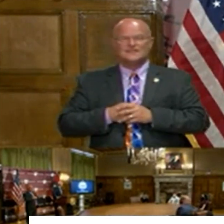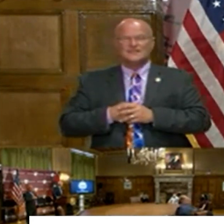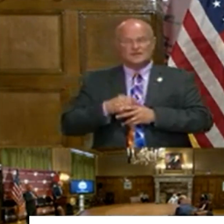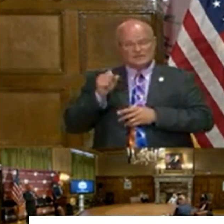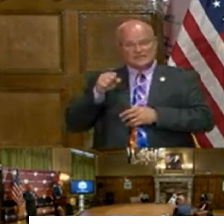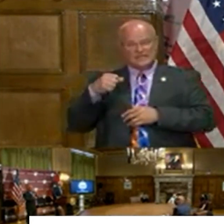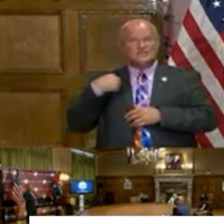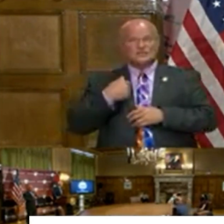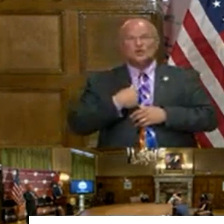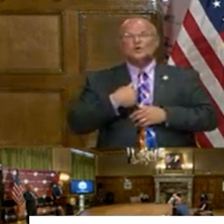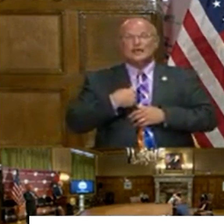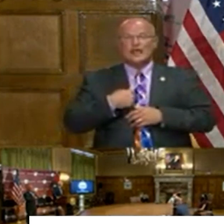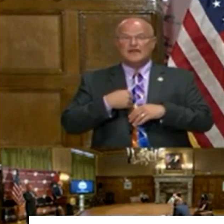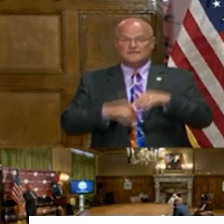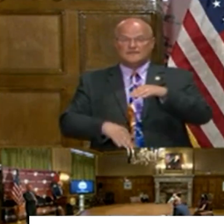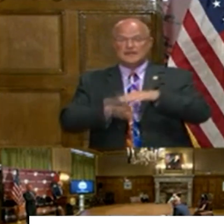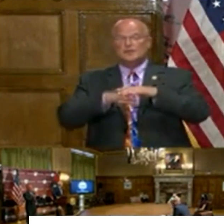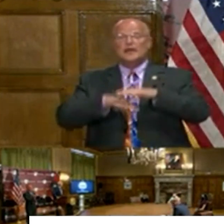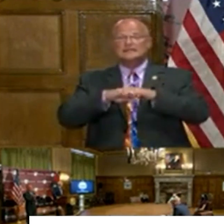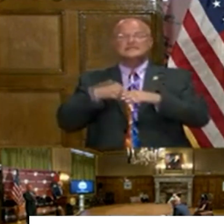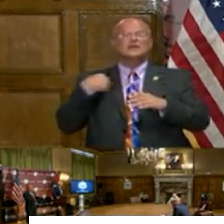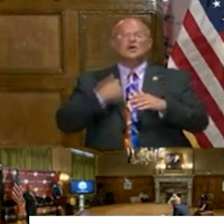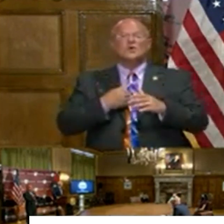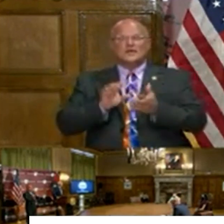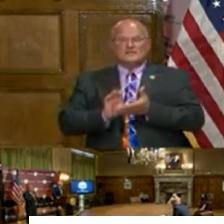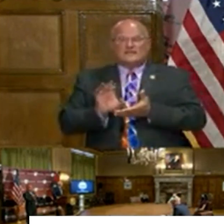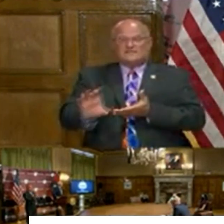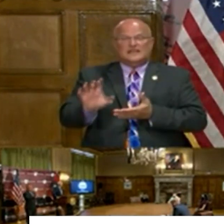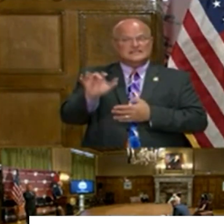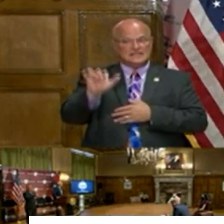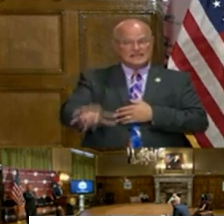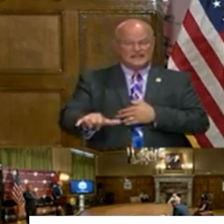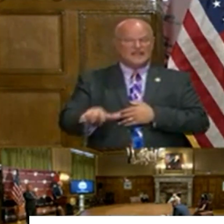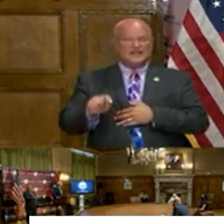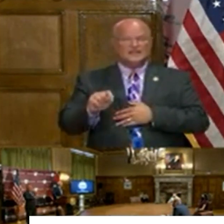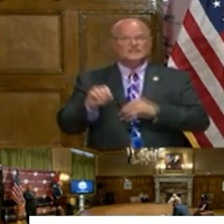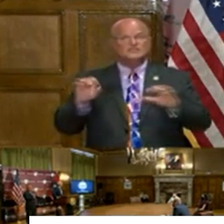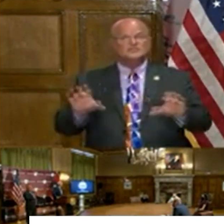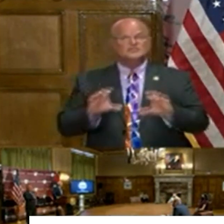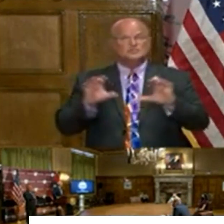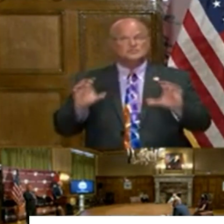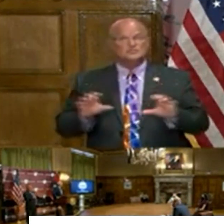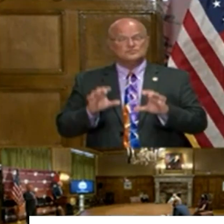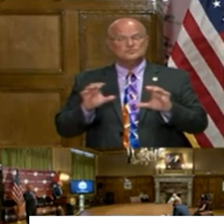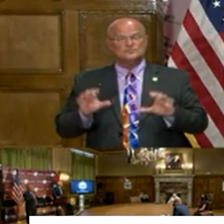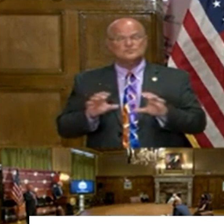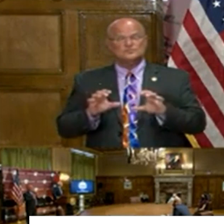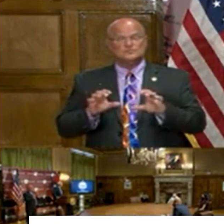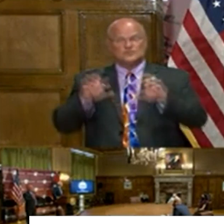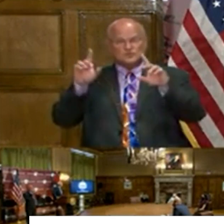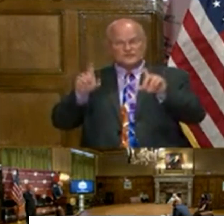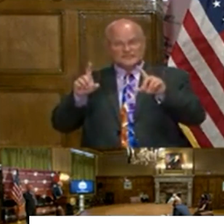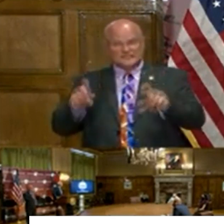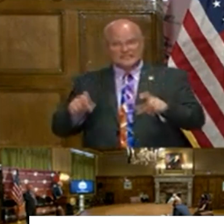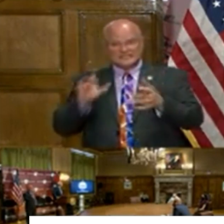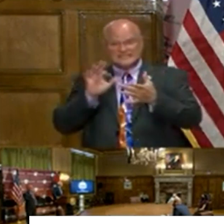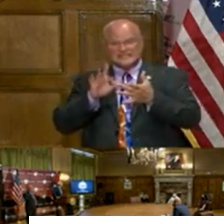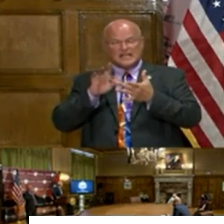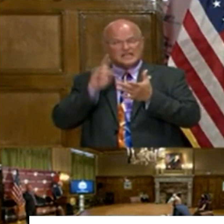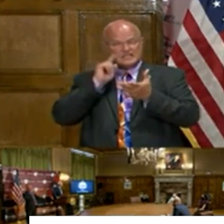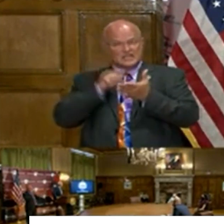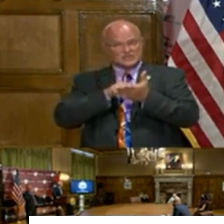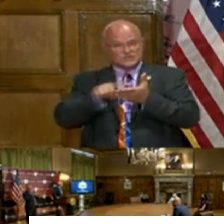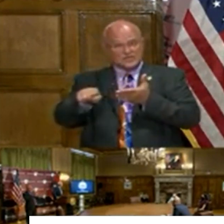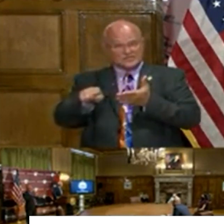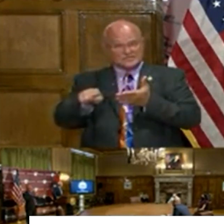Well, yes, we have the capacity, and we've invested in that to do the testing, the contact